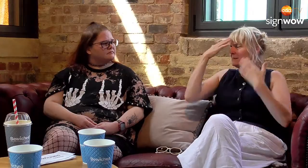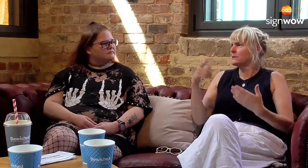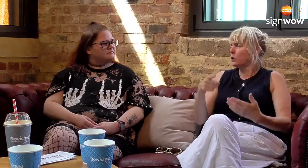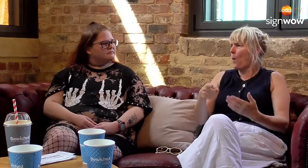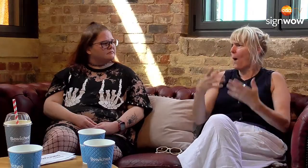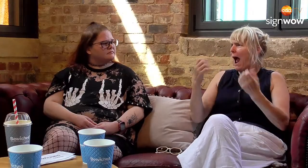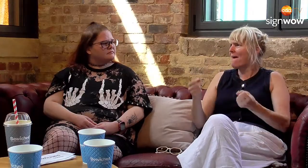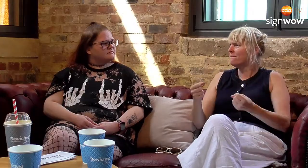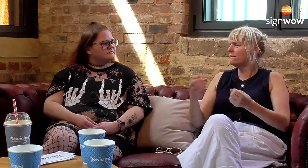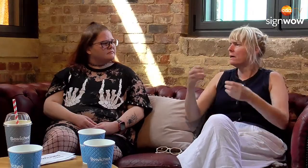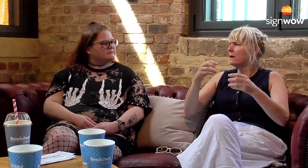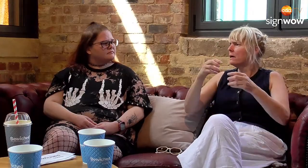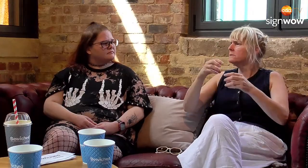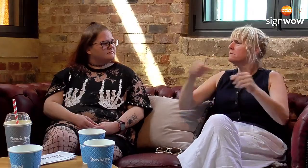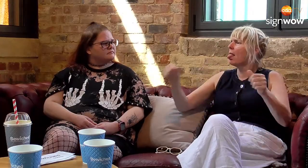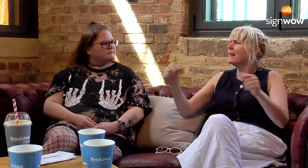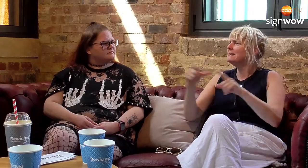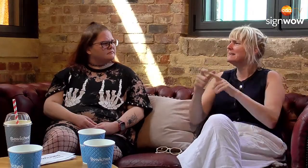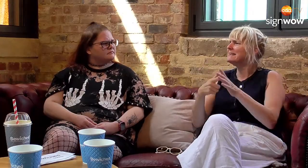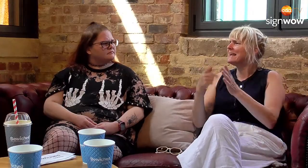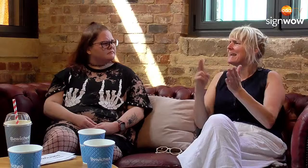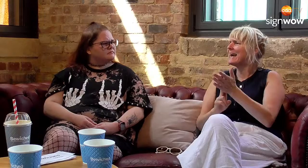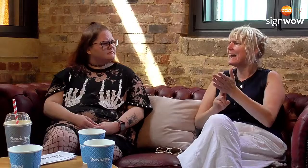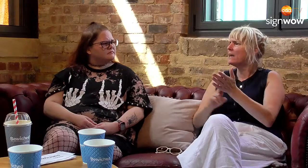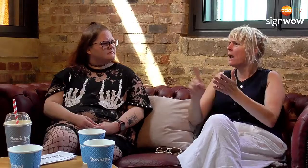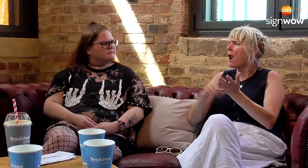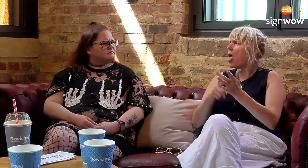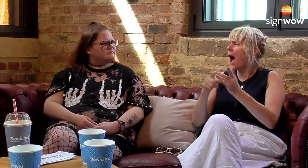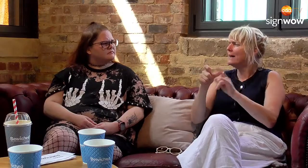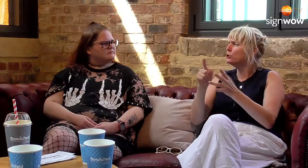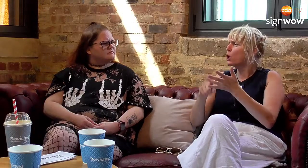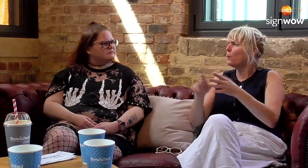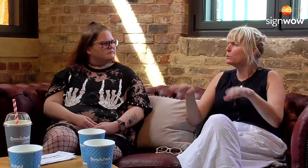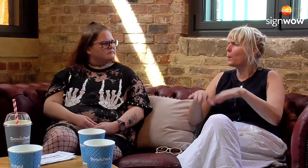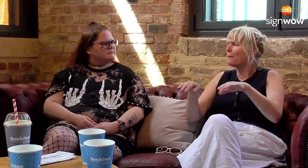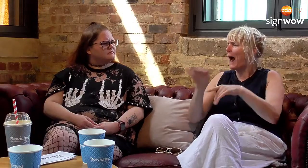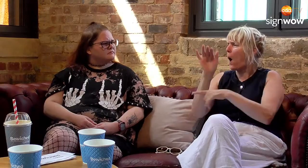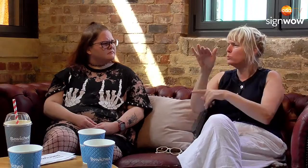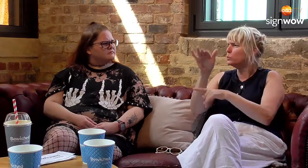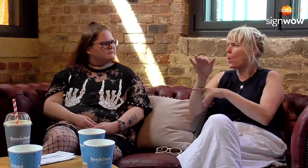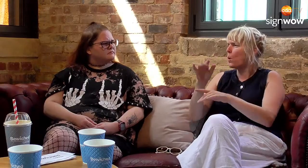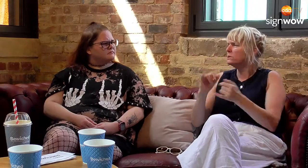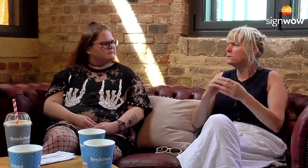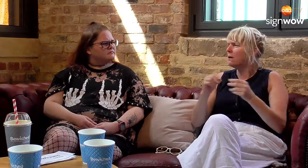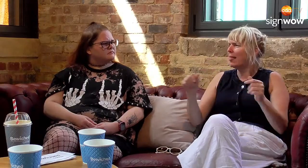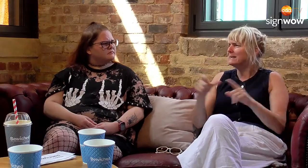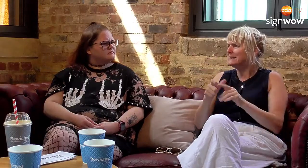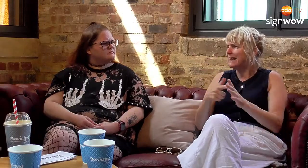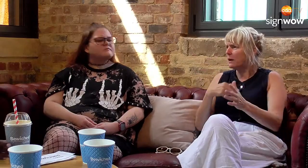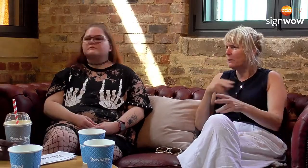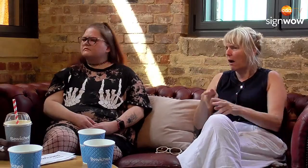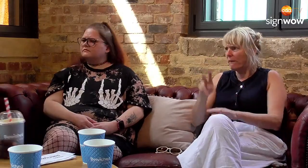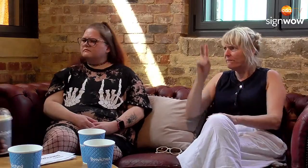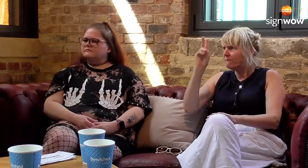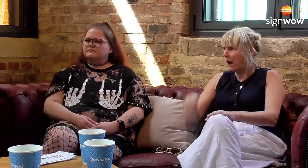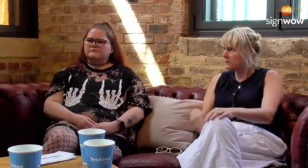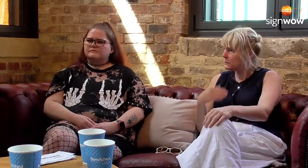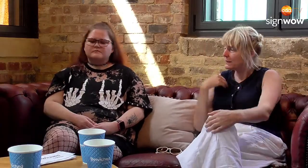and see where we end up, and we just didn't realise that we have Saltsteins over there, which is like an outdoor swimming